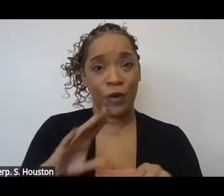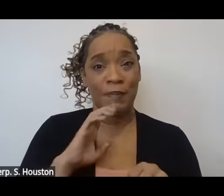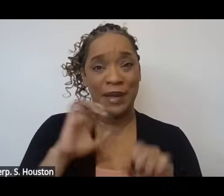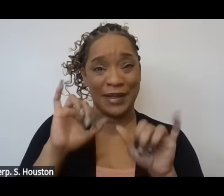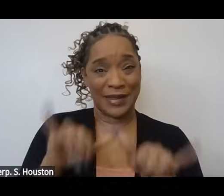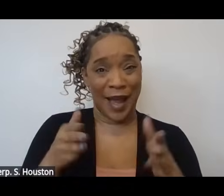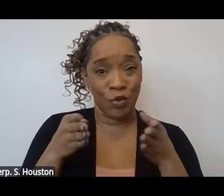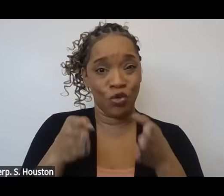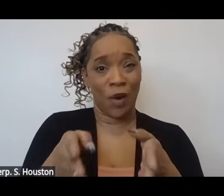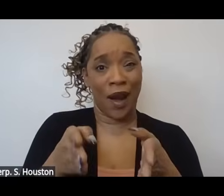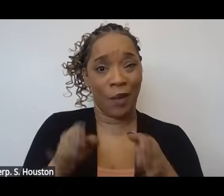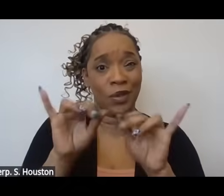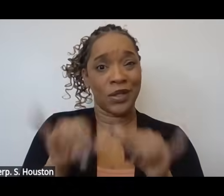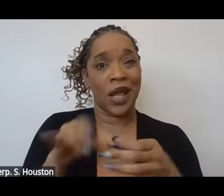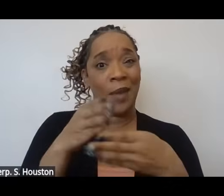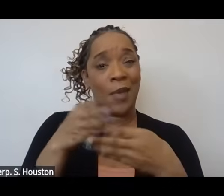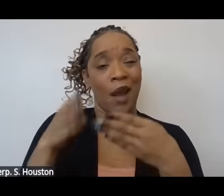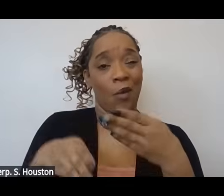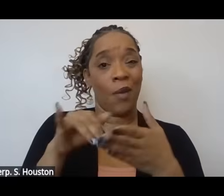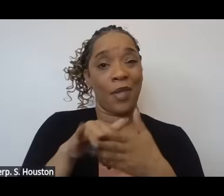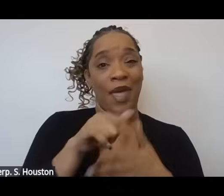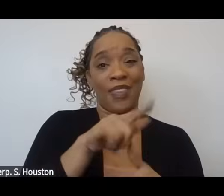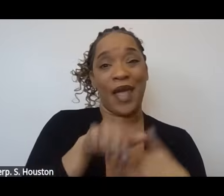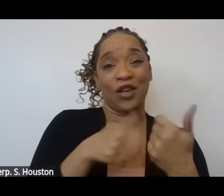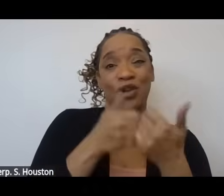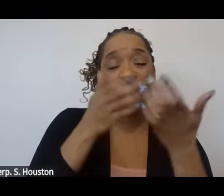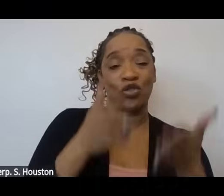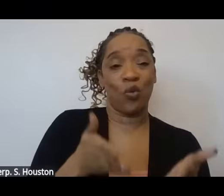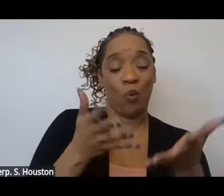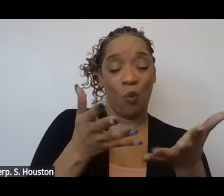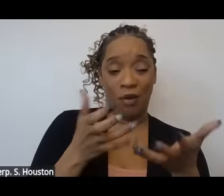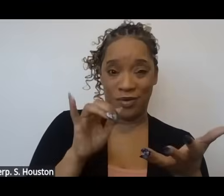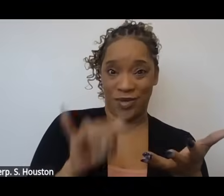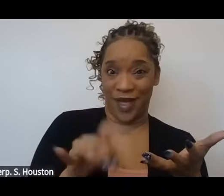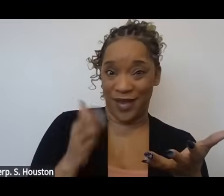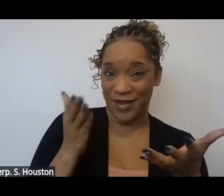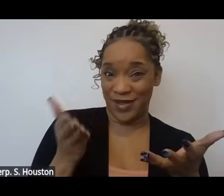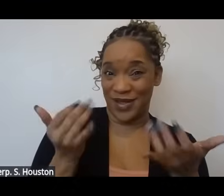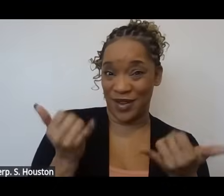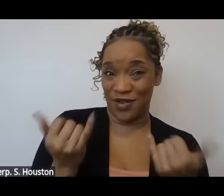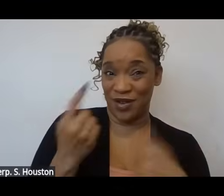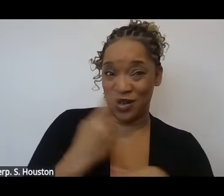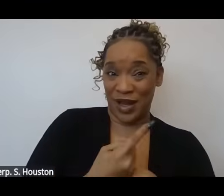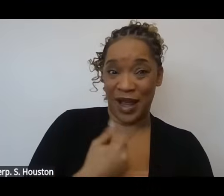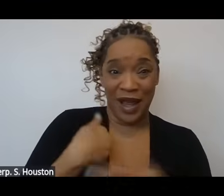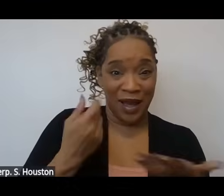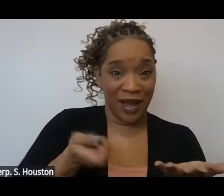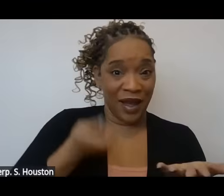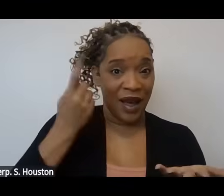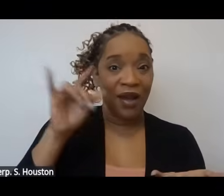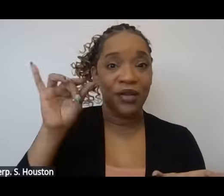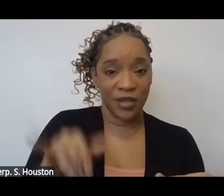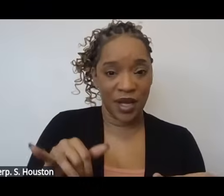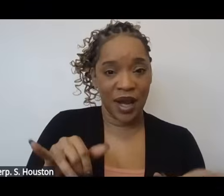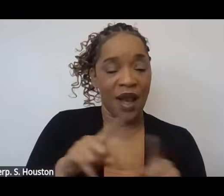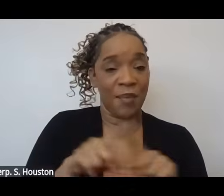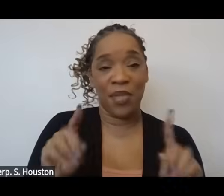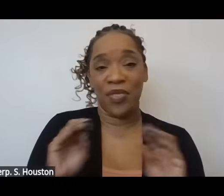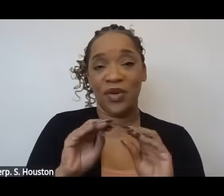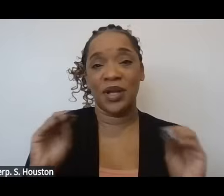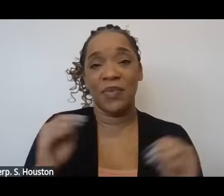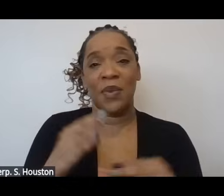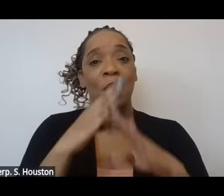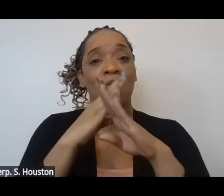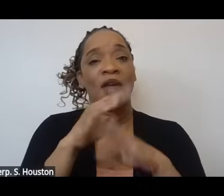outcome that the challenger wants. So That exists today. yeah, I understand that. And there's nothing that prevents the Bureau of